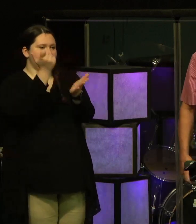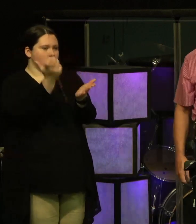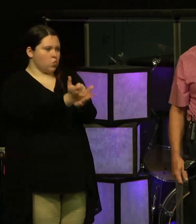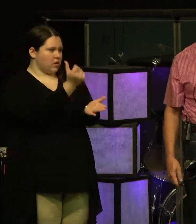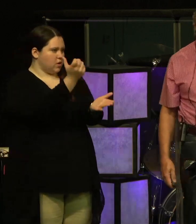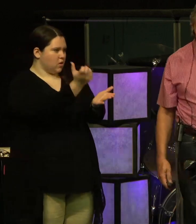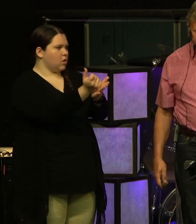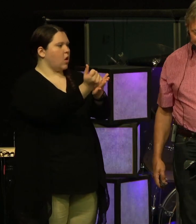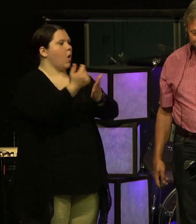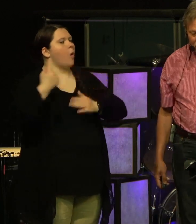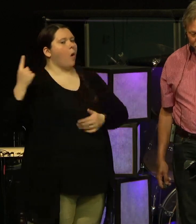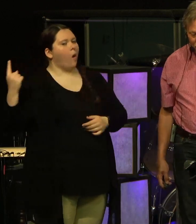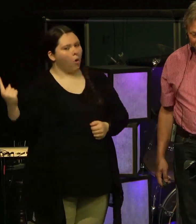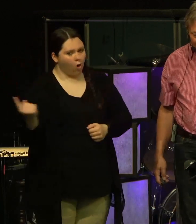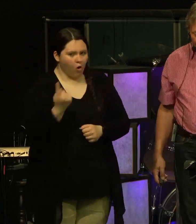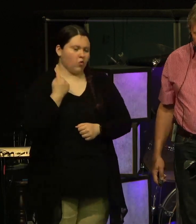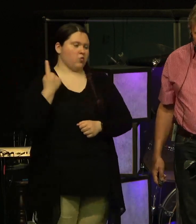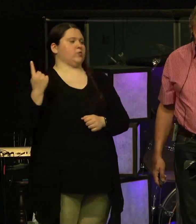all the time.